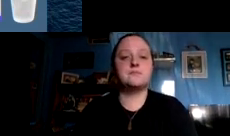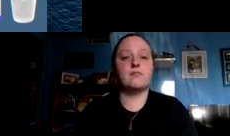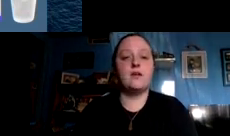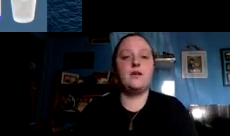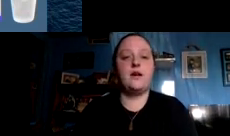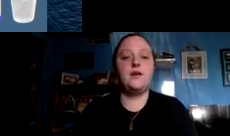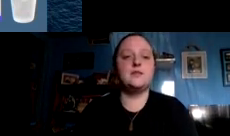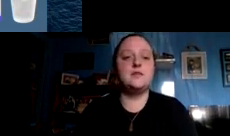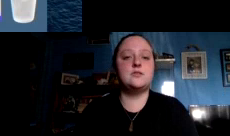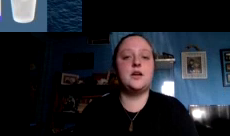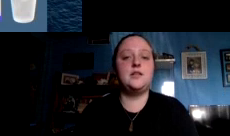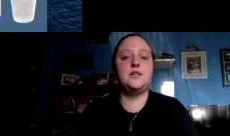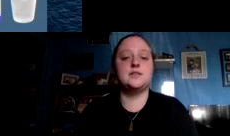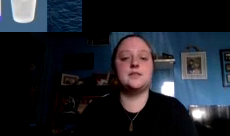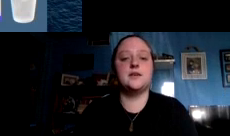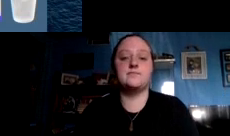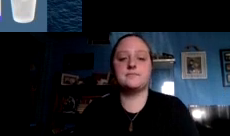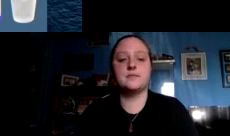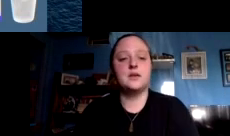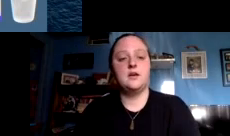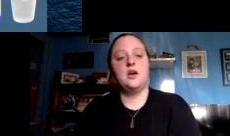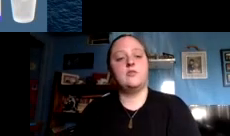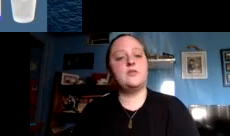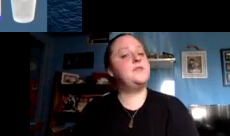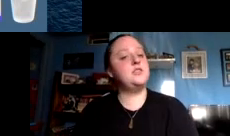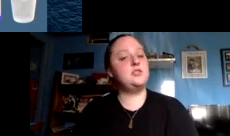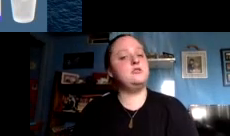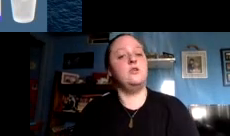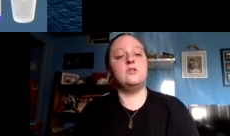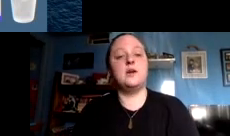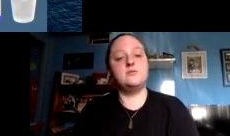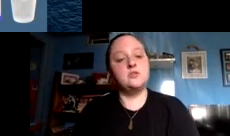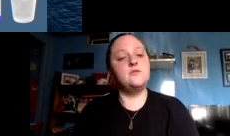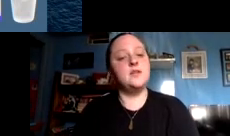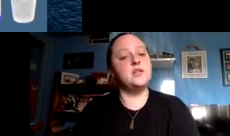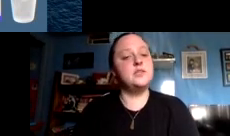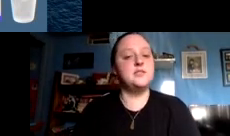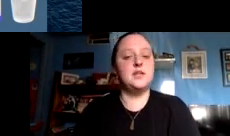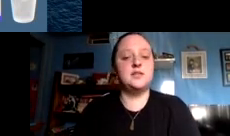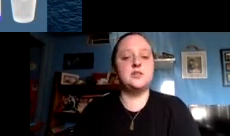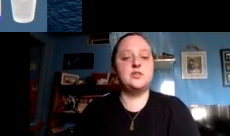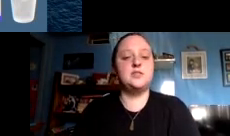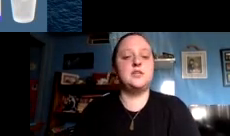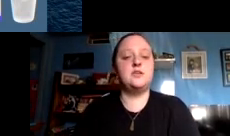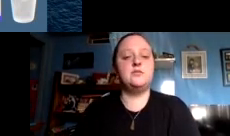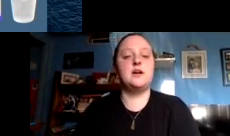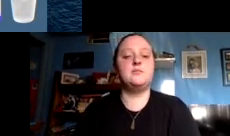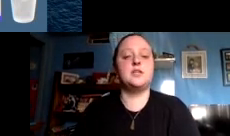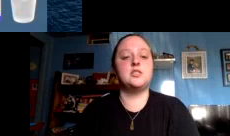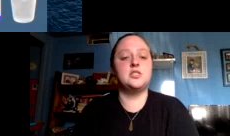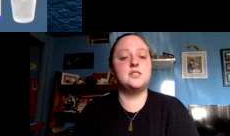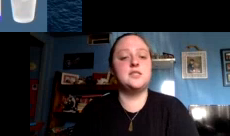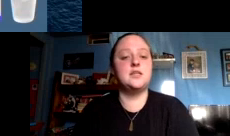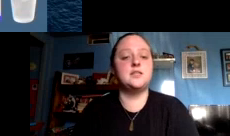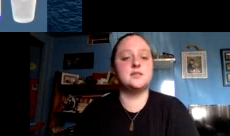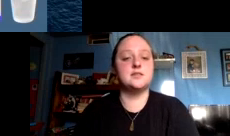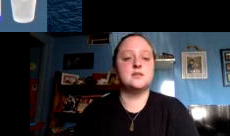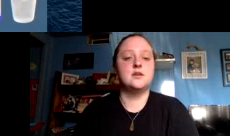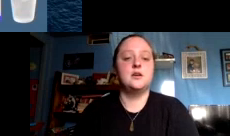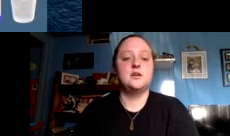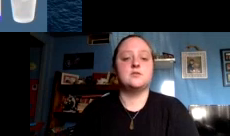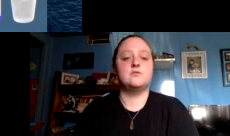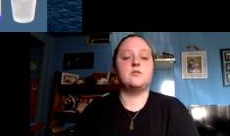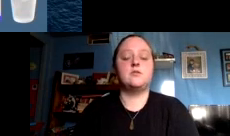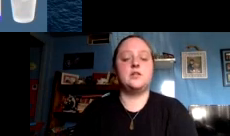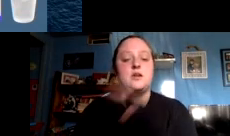normal. All right, let's try the next thing. For vision, you hold up 2 fingers and ask her to tell you how many she